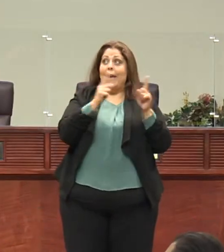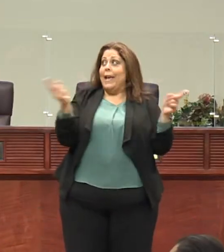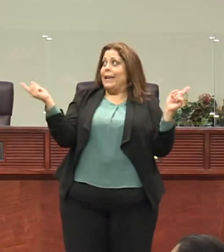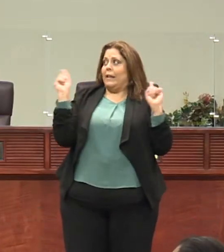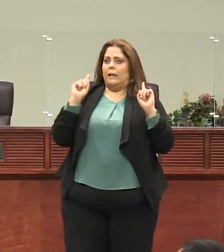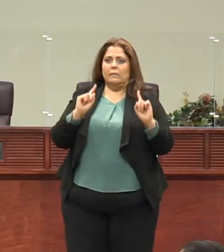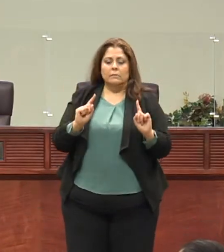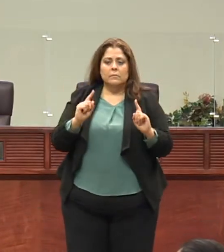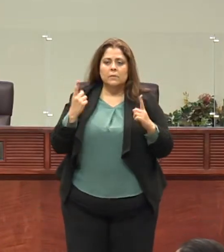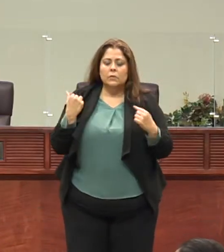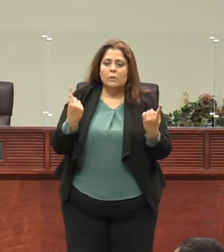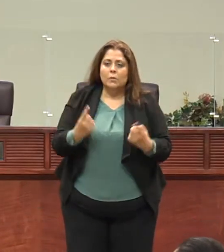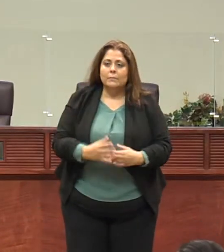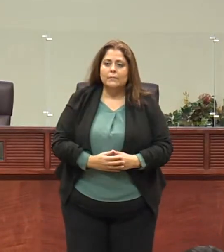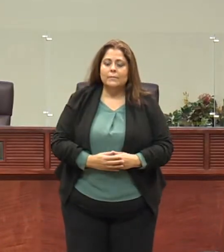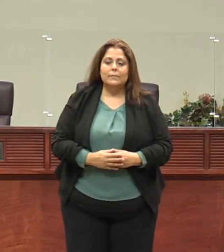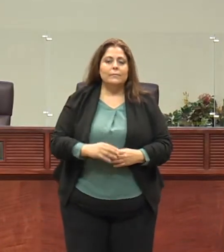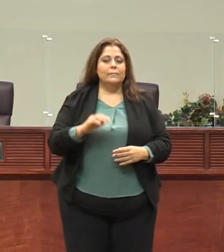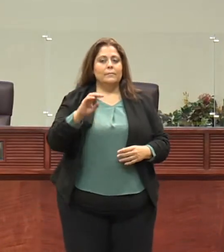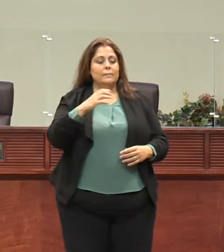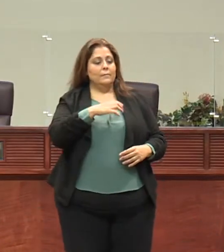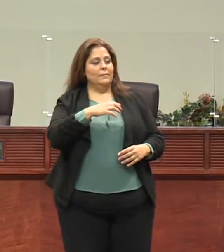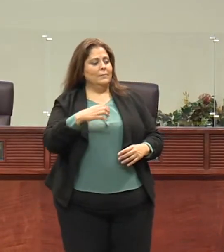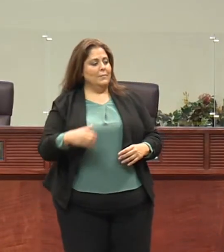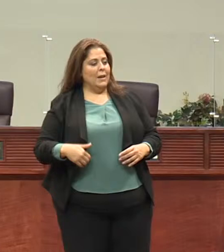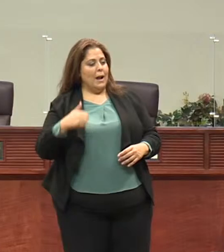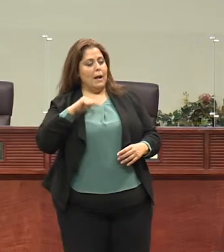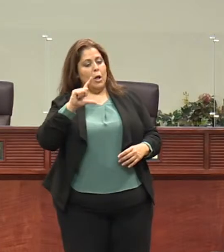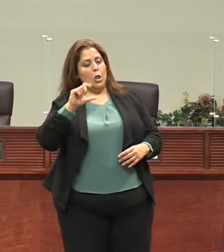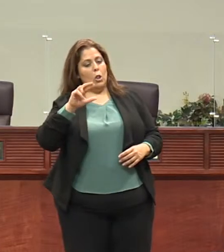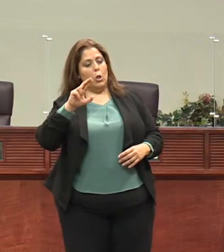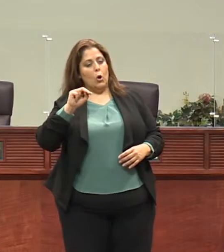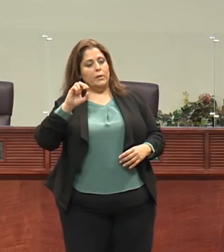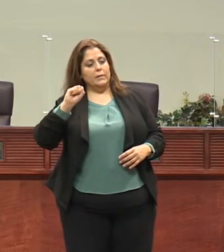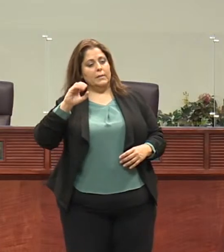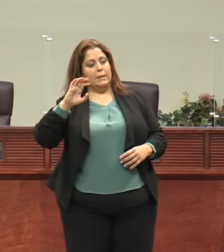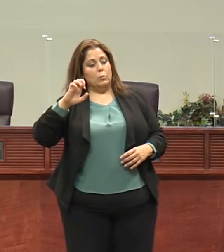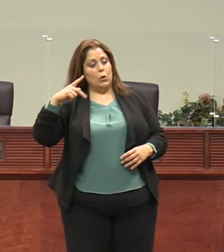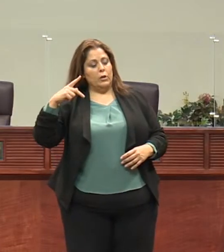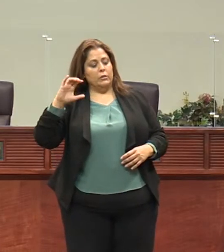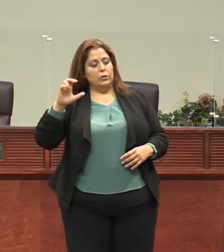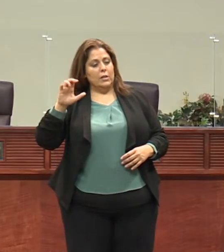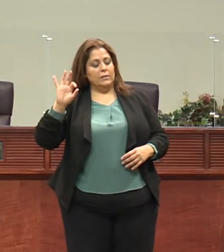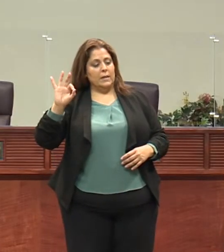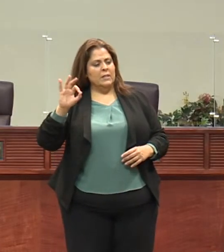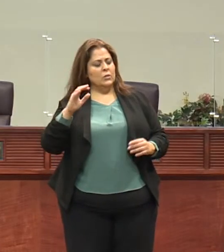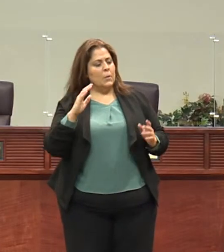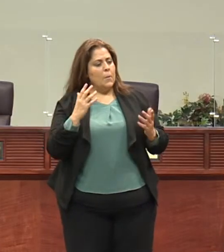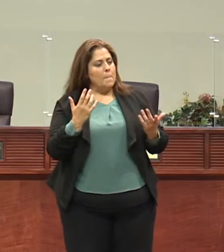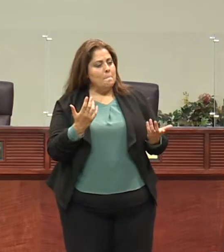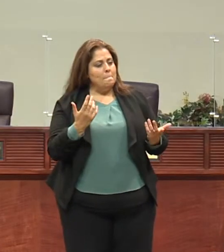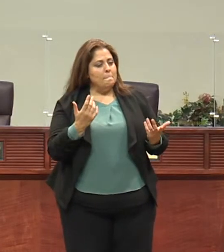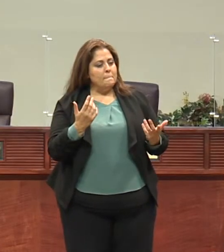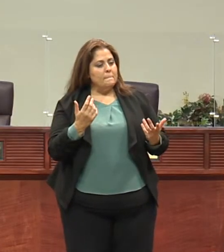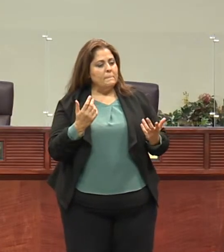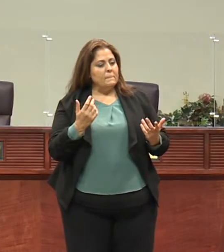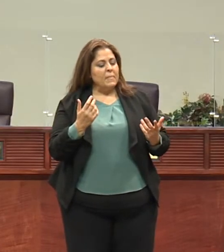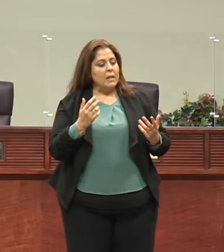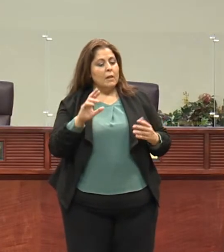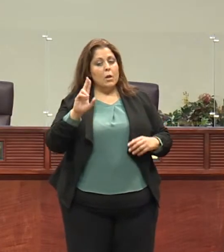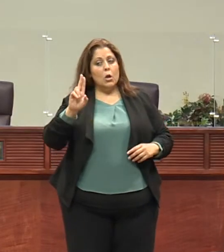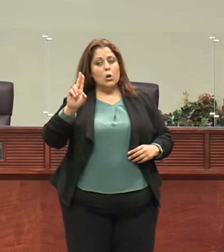far? Mayor Lauren Seabrook, Channel 9. I was wondering if you could update us on maybe where you guys are at with the